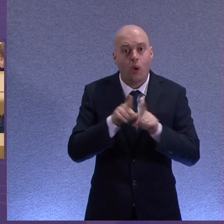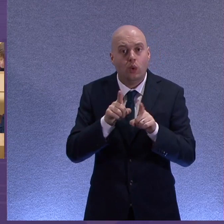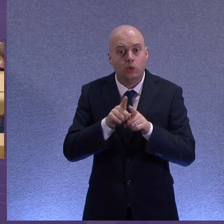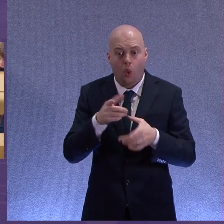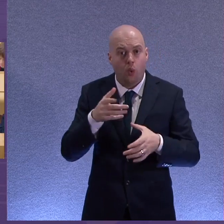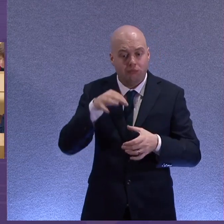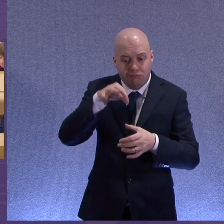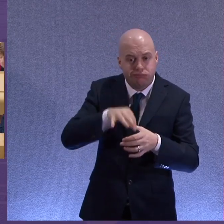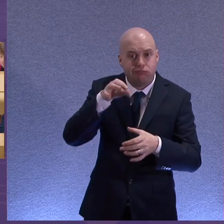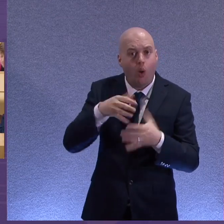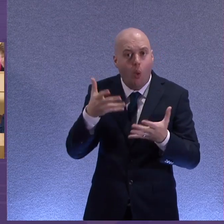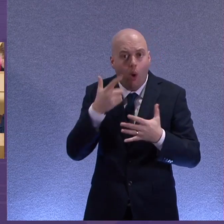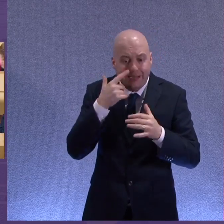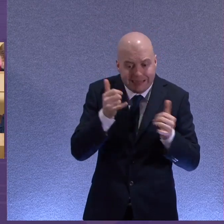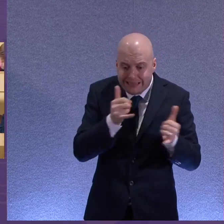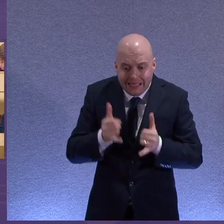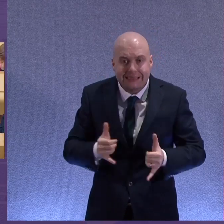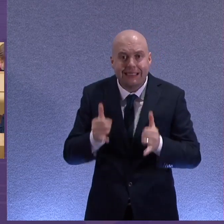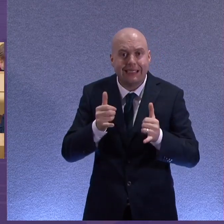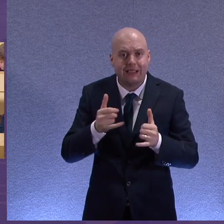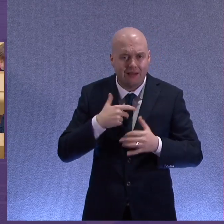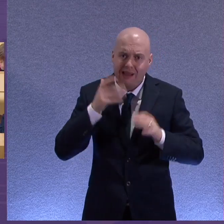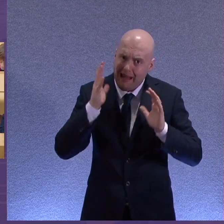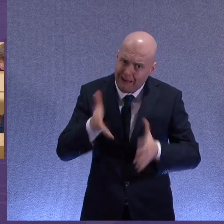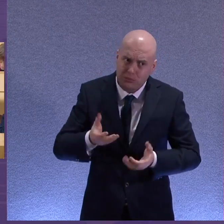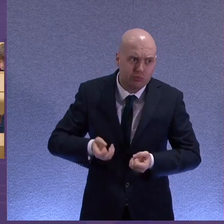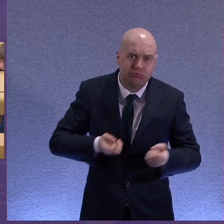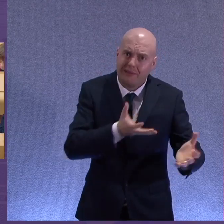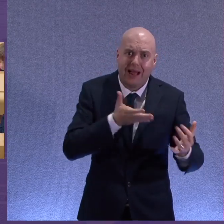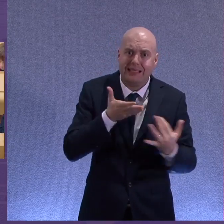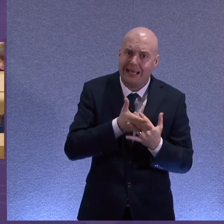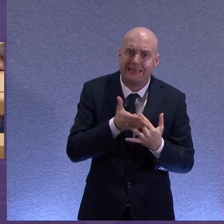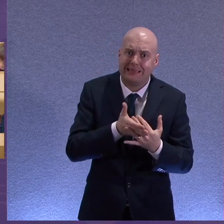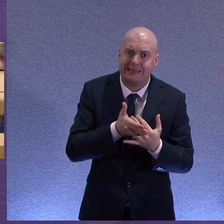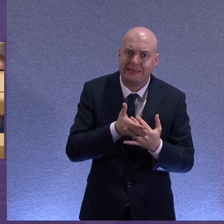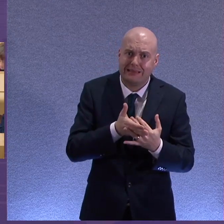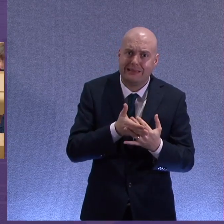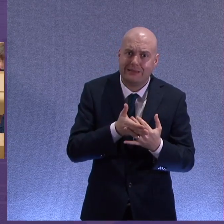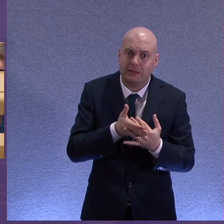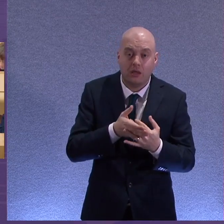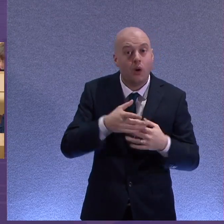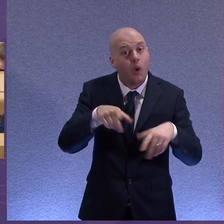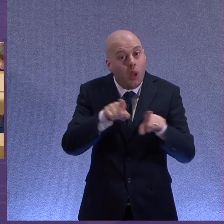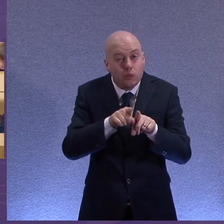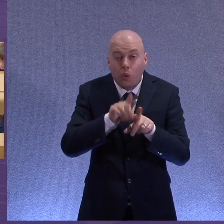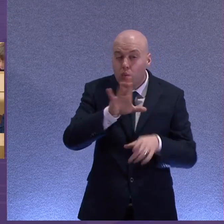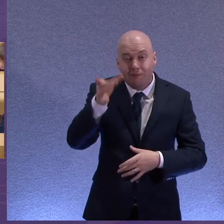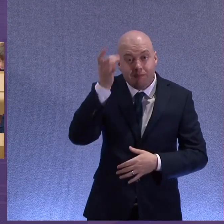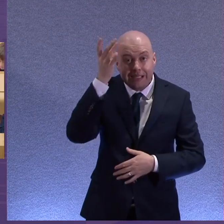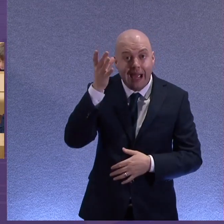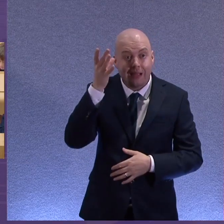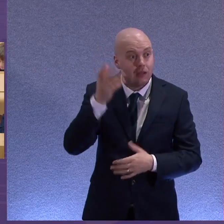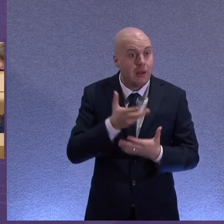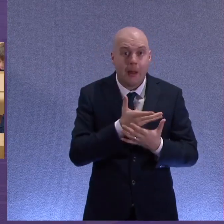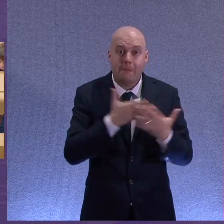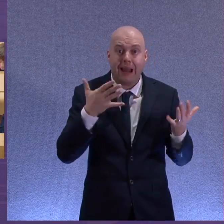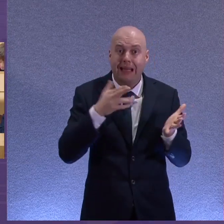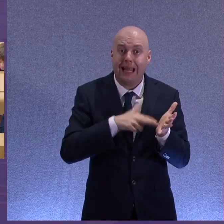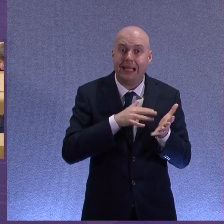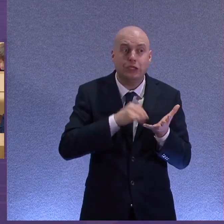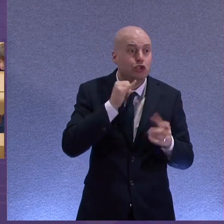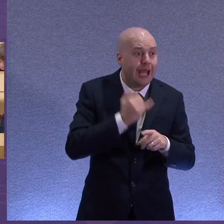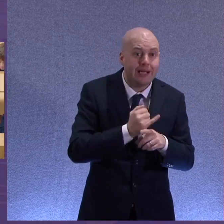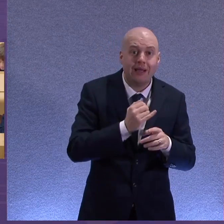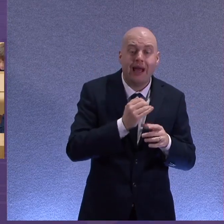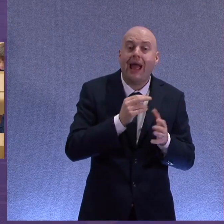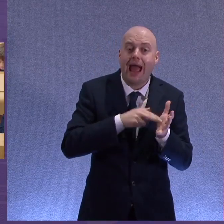symptoms. And because many of them are out working in the community, home care workers, community